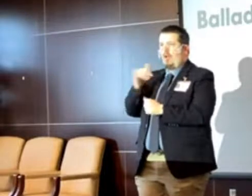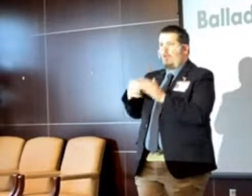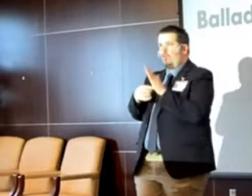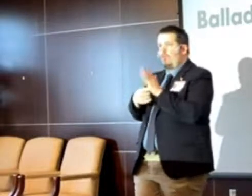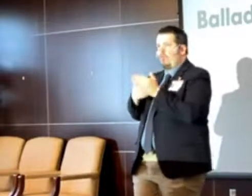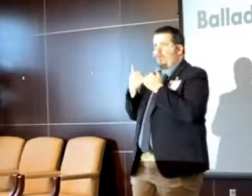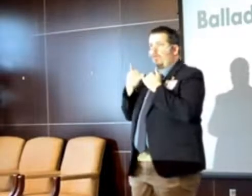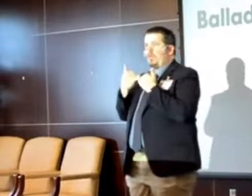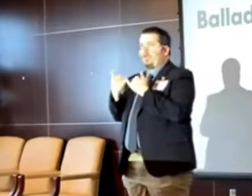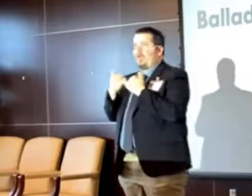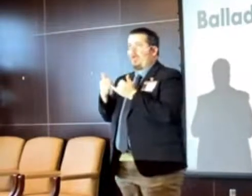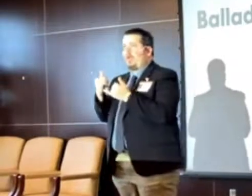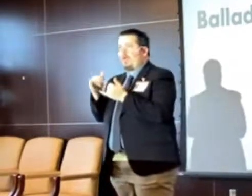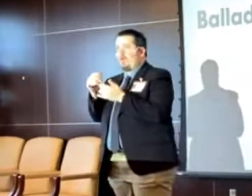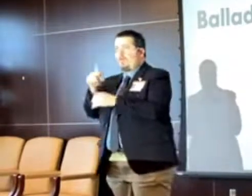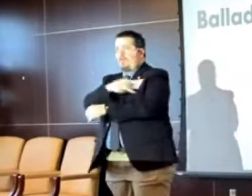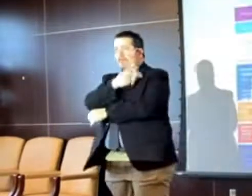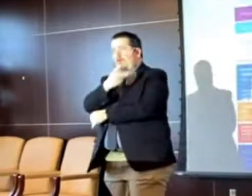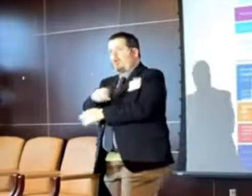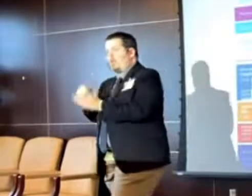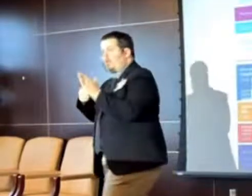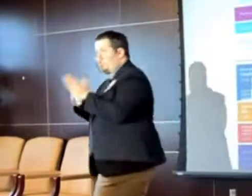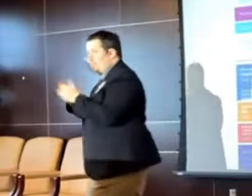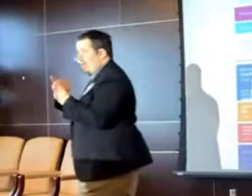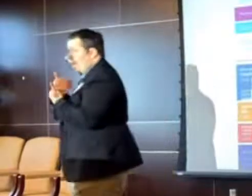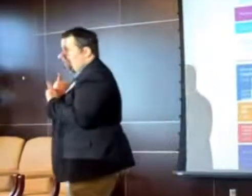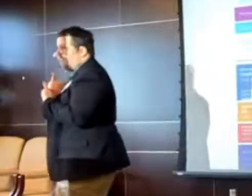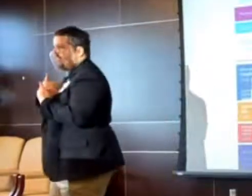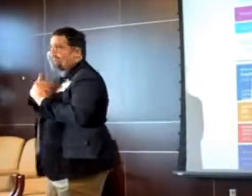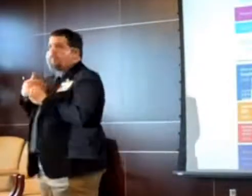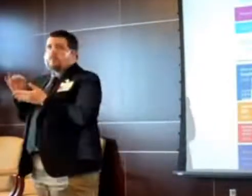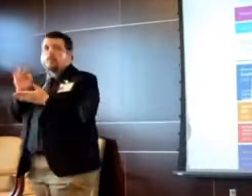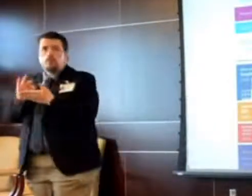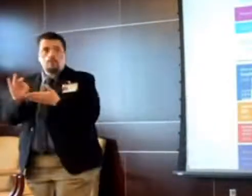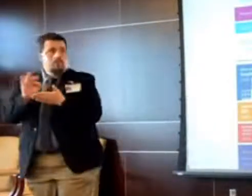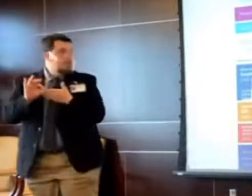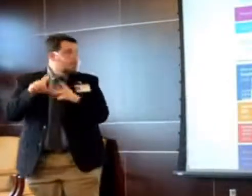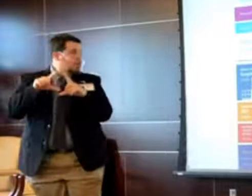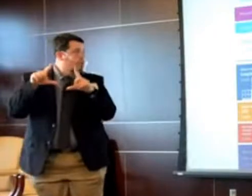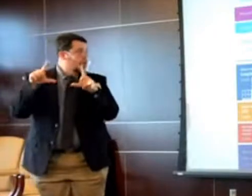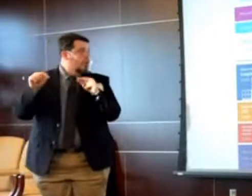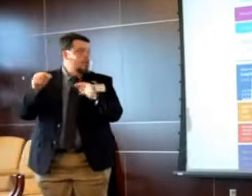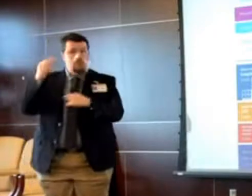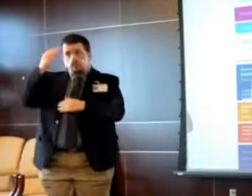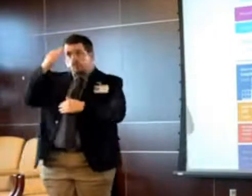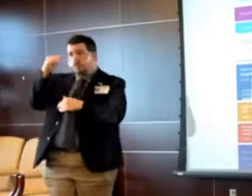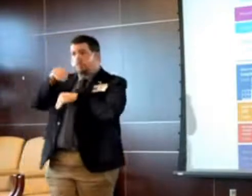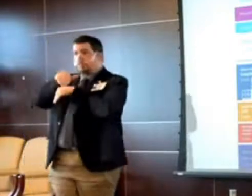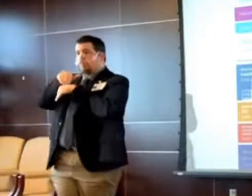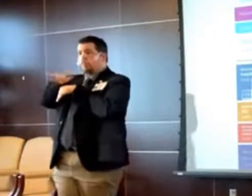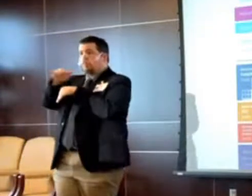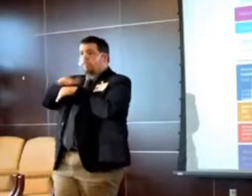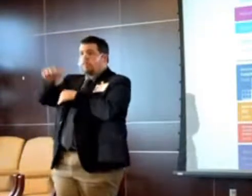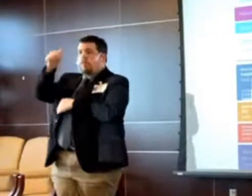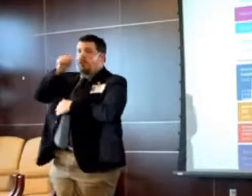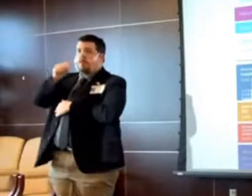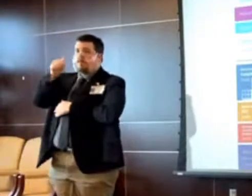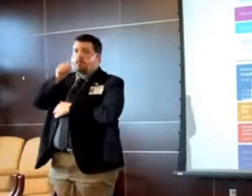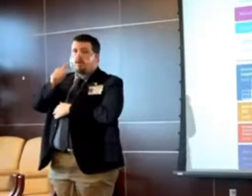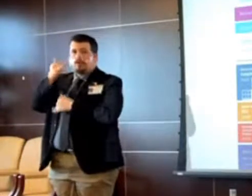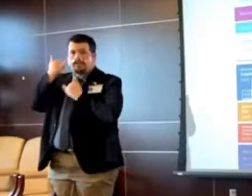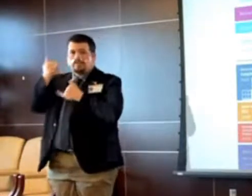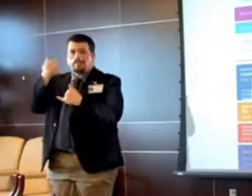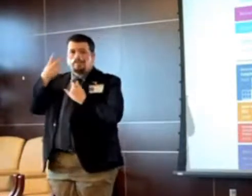share with you first the patient slide that we have. So this is our scorecard. As you know, that we send out daily. We're seeing still